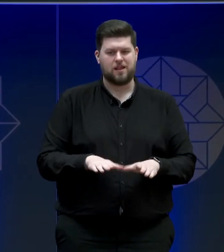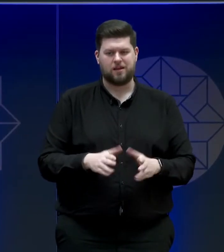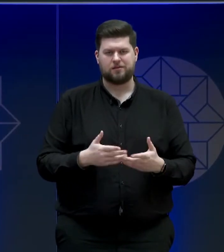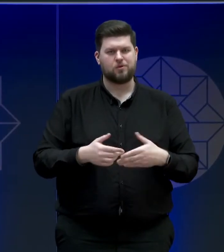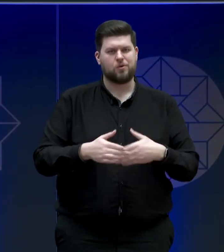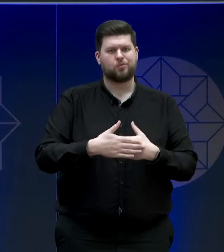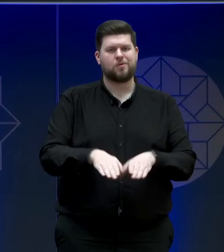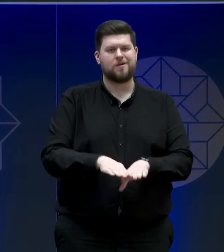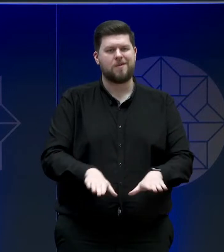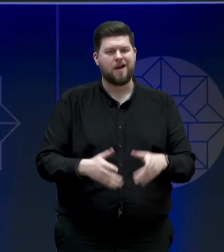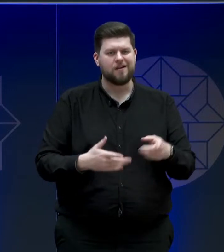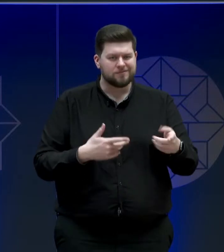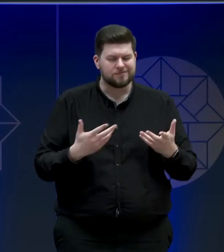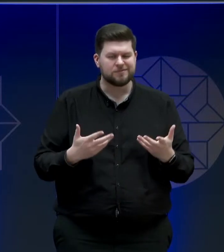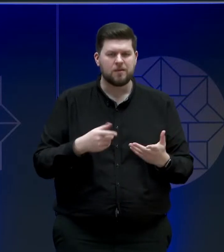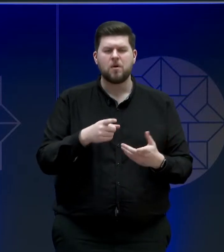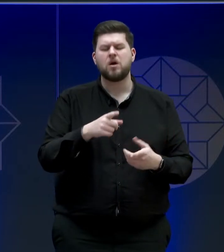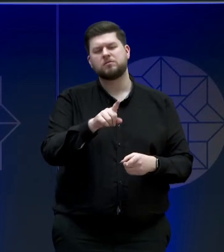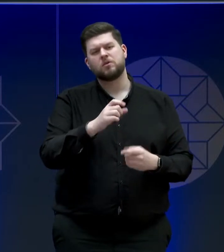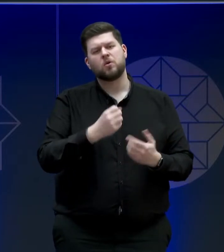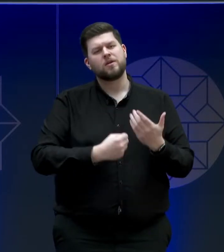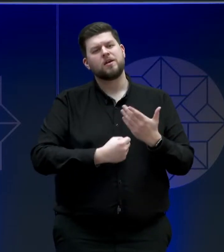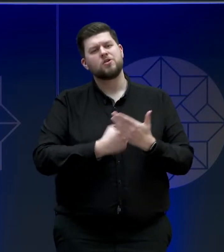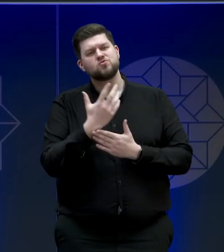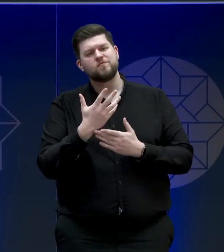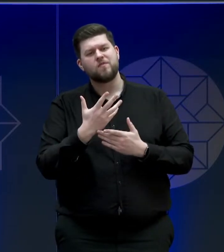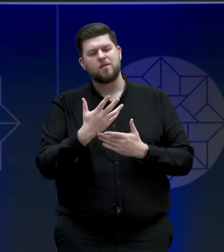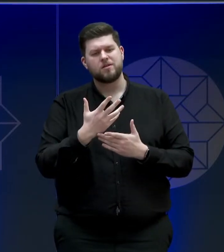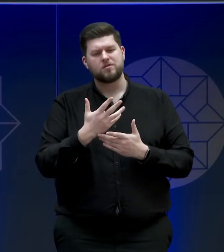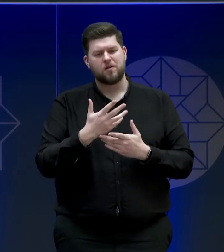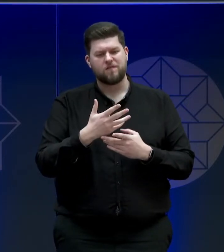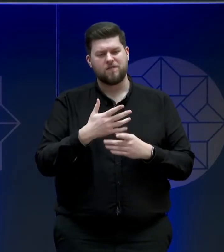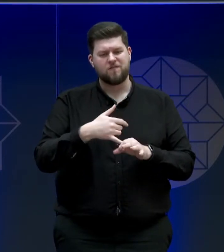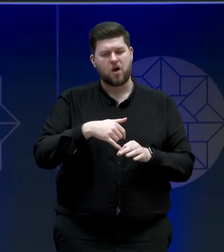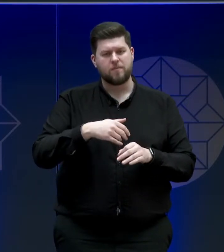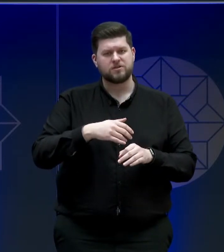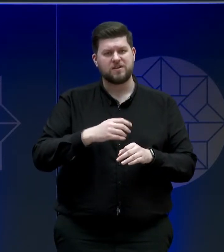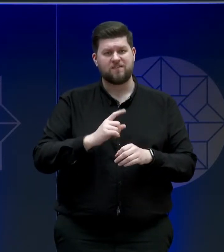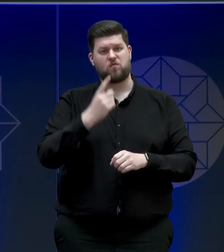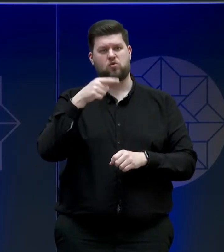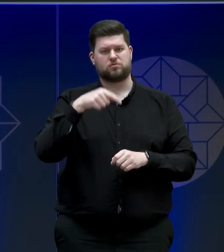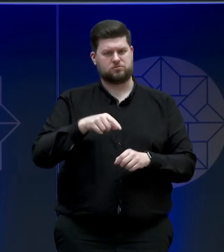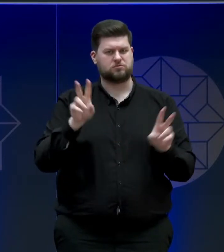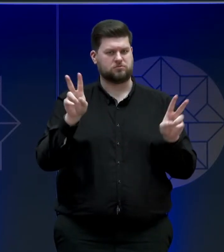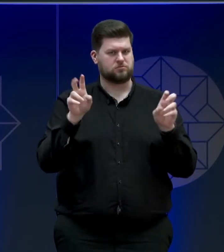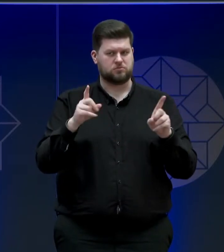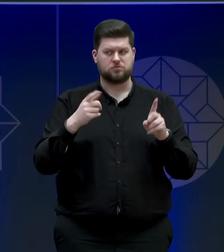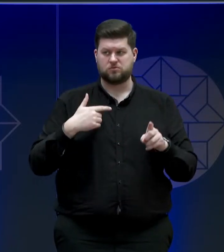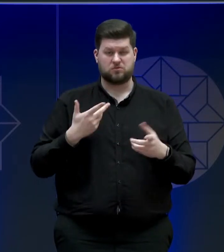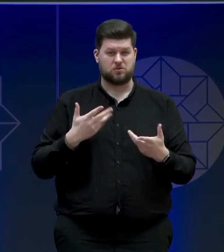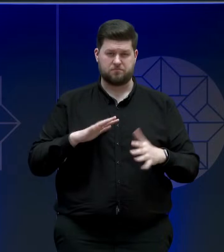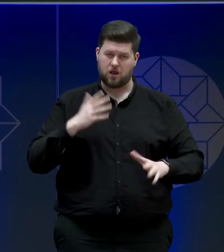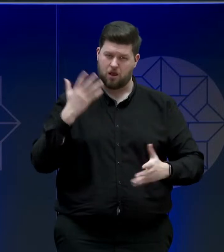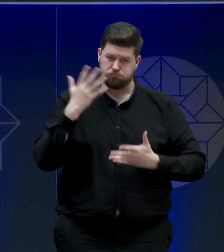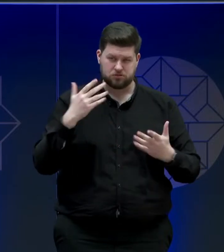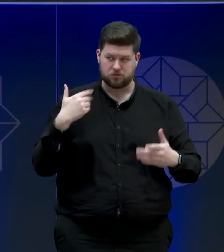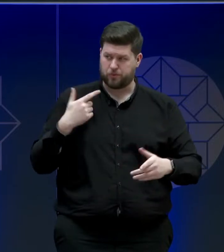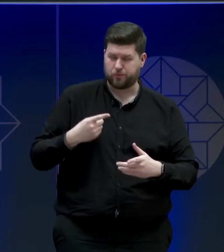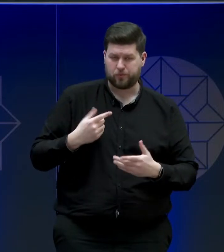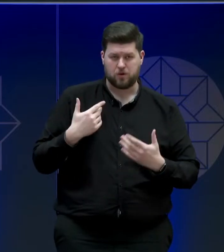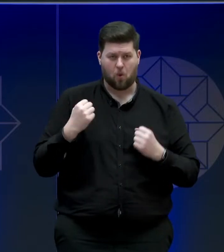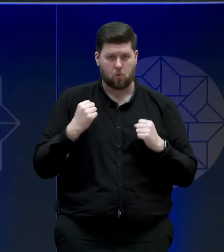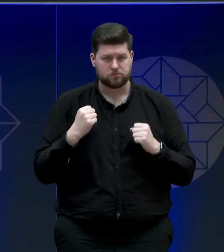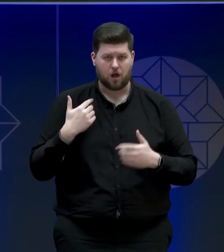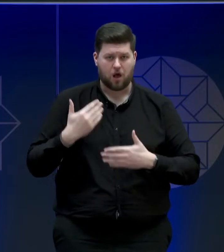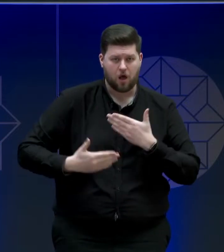and the development of the Pharmacy First service, and we've been especially busy through this last winter period. Can the Scottish Government give us